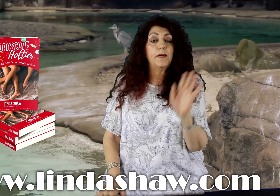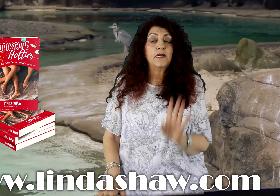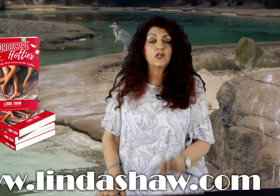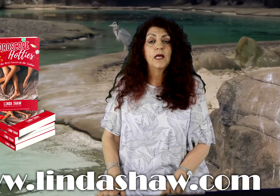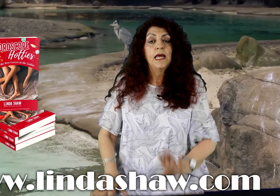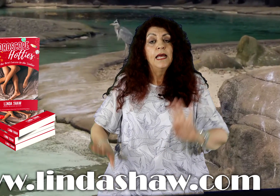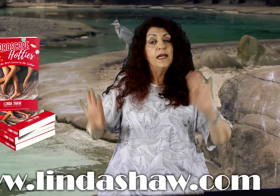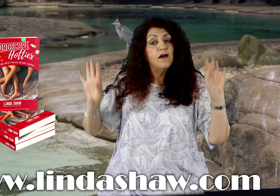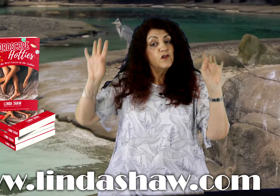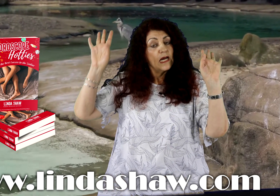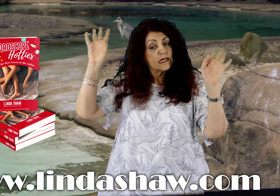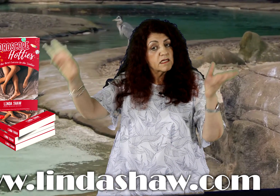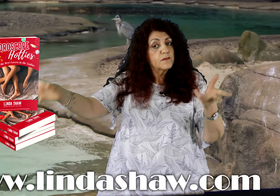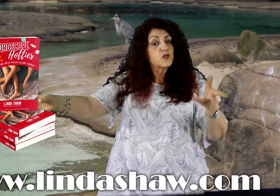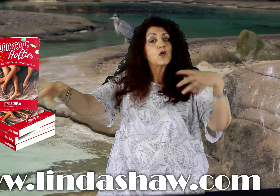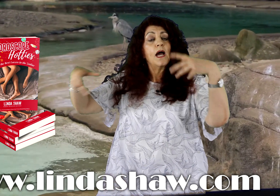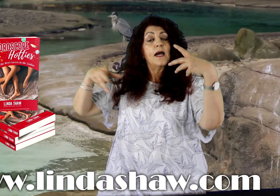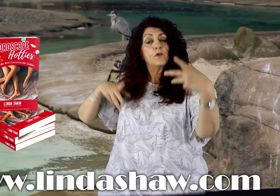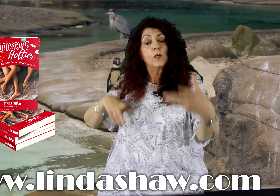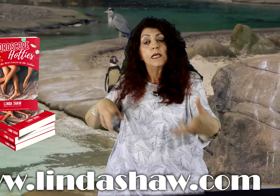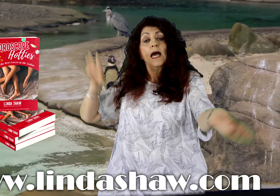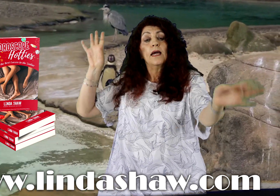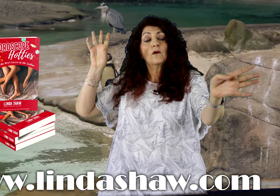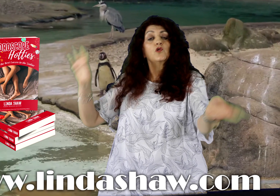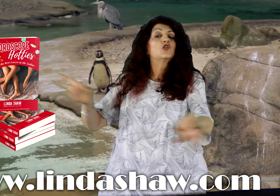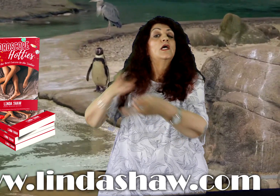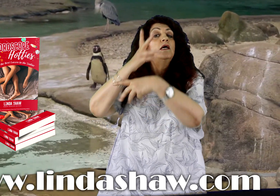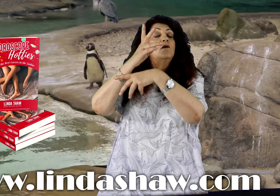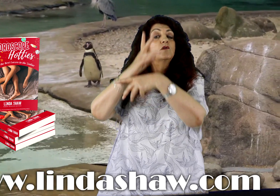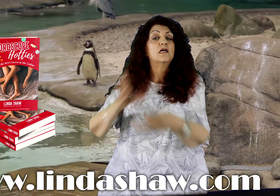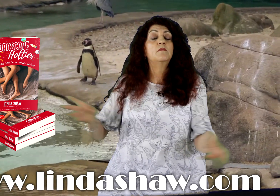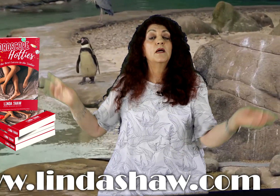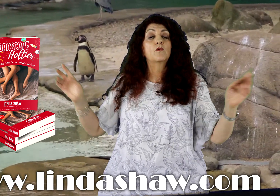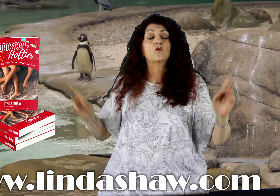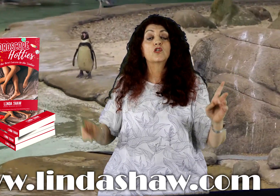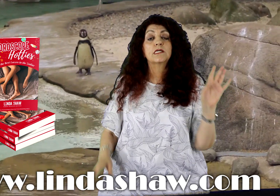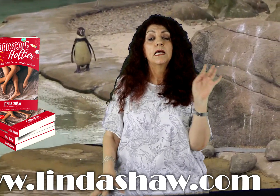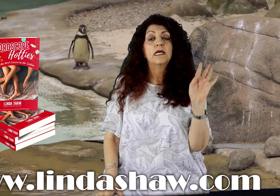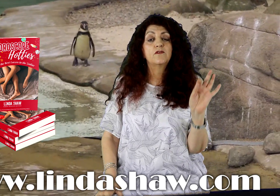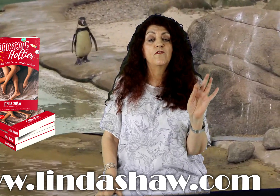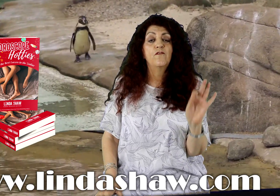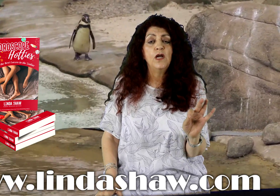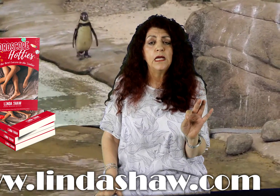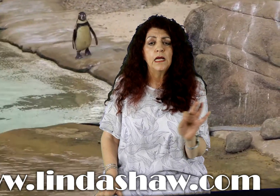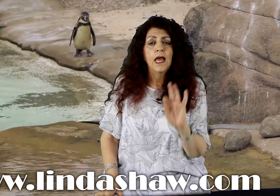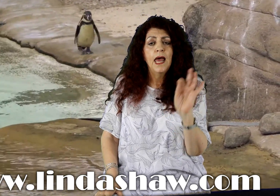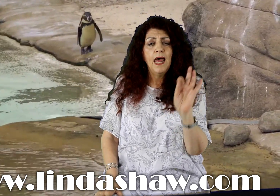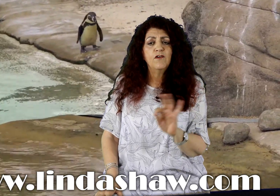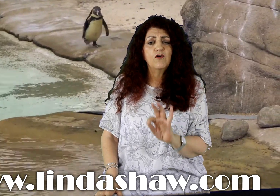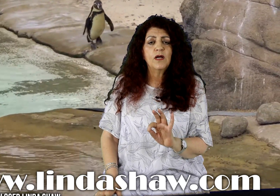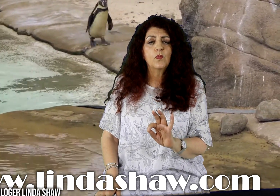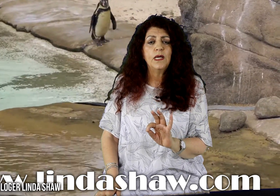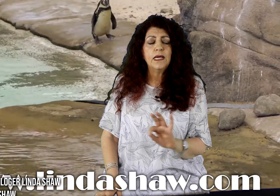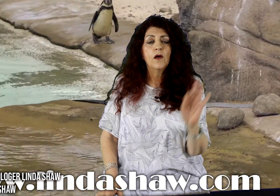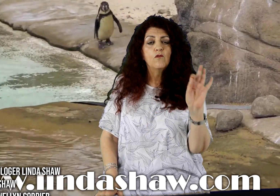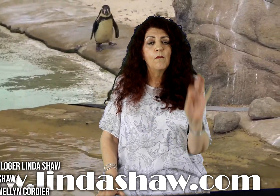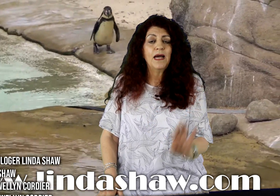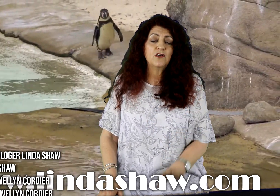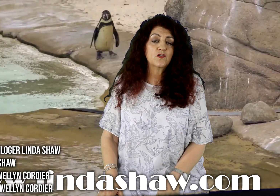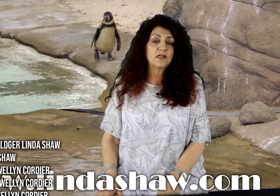bash. Now, if you'd like to subscribe or like or share or tell me I'm gorgeous, it's free. Have a great week. Remind yourself